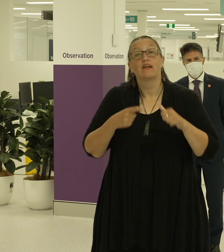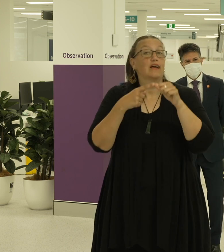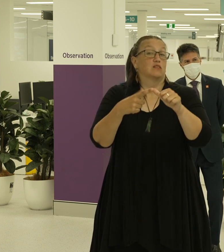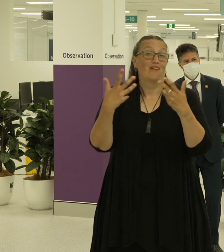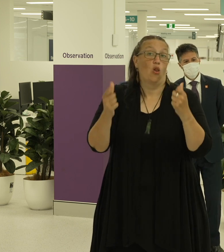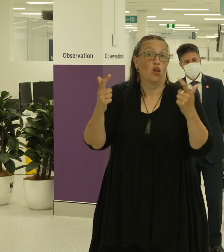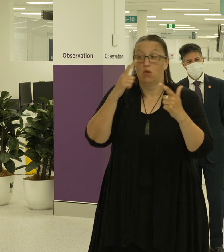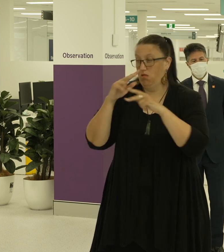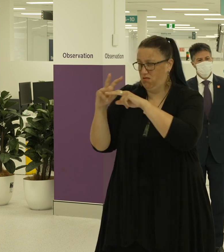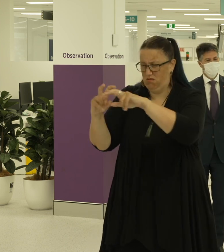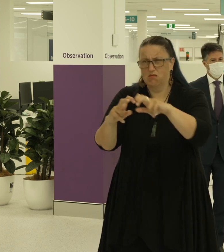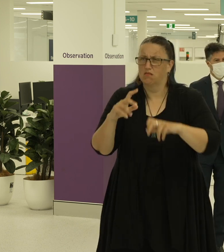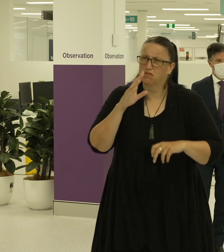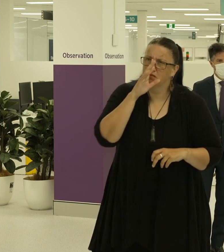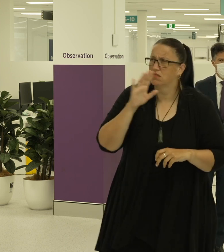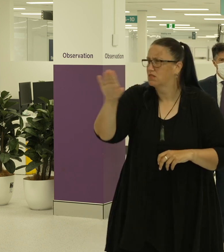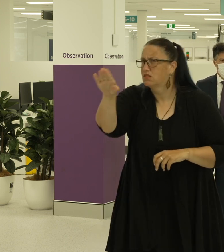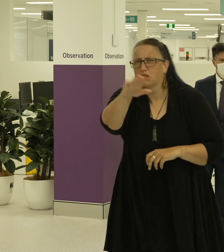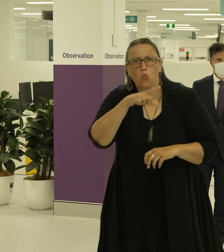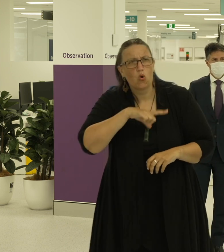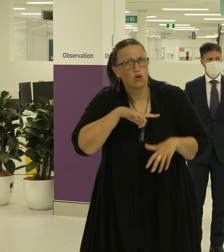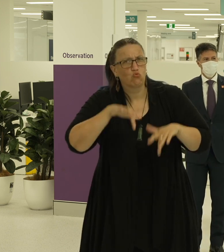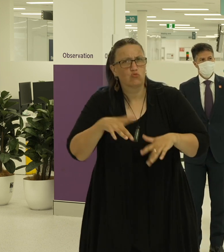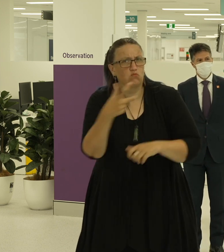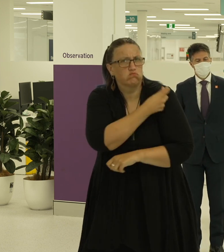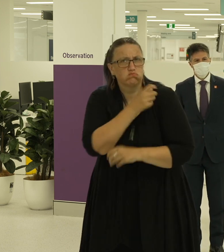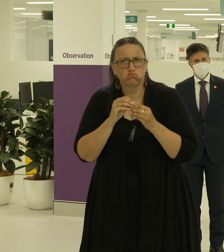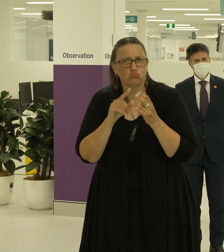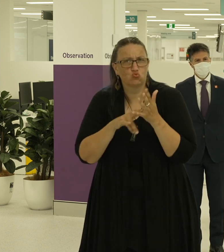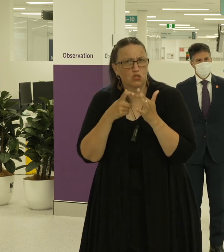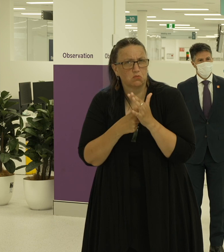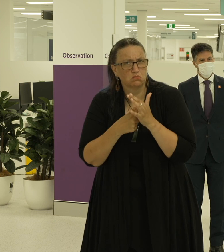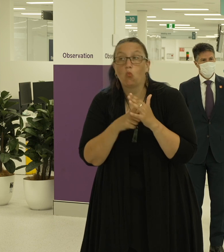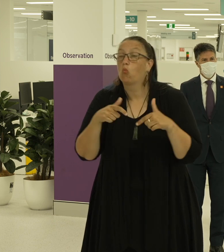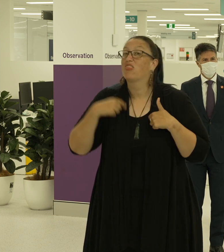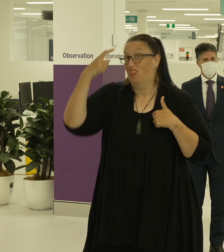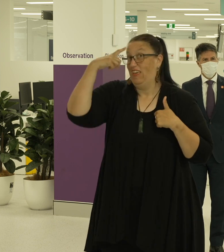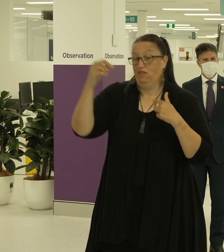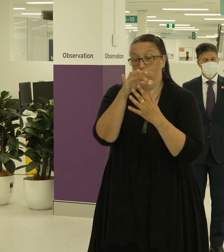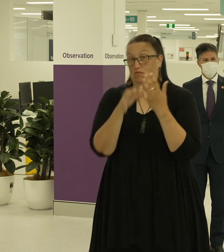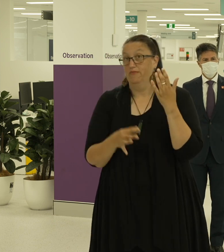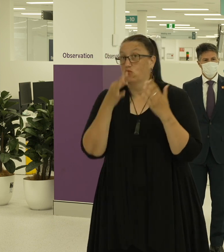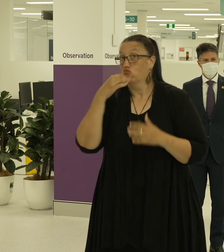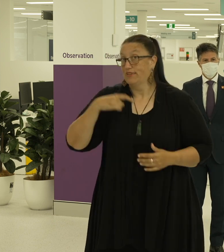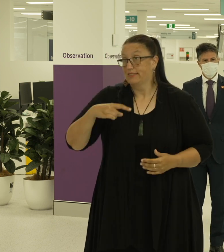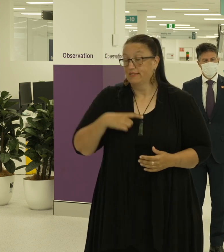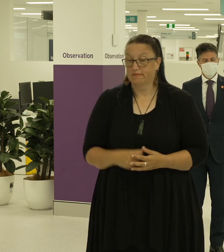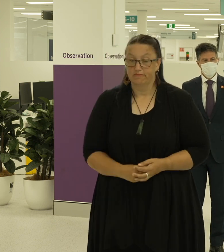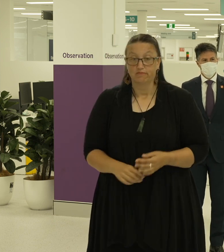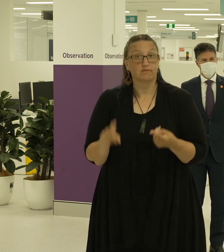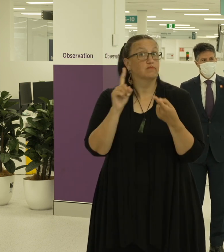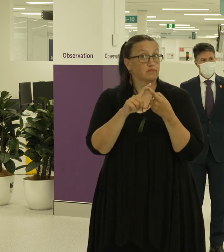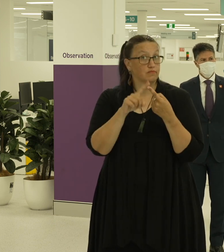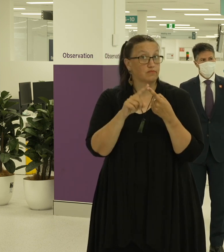why people haven't actually had them. There are a number of factors, we think. One of the biggest factors is simply